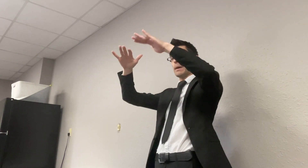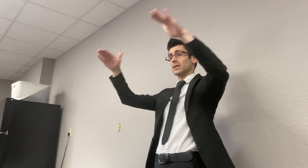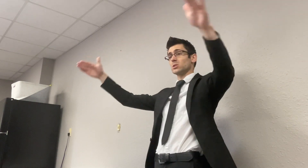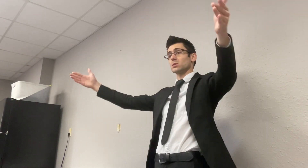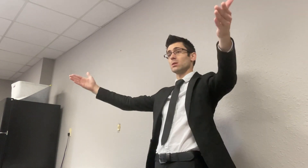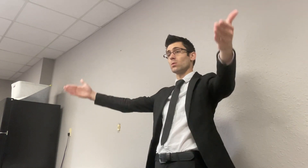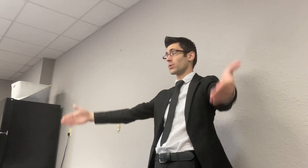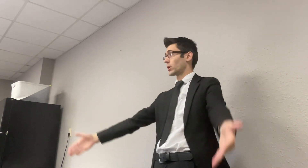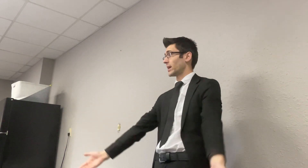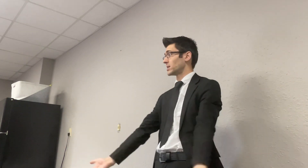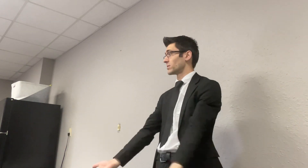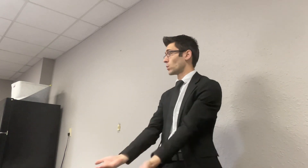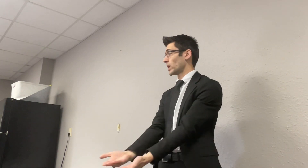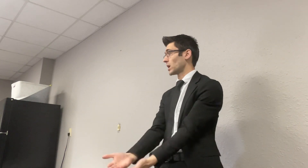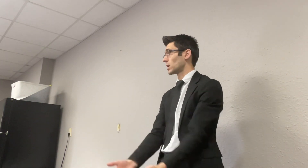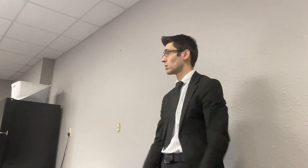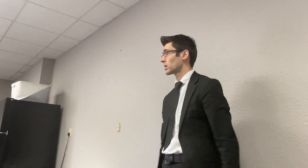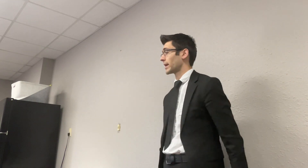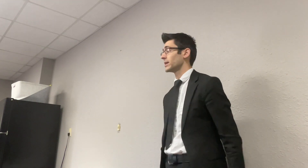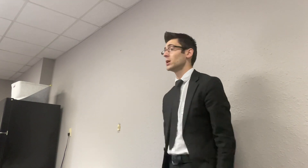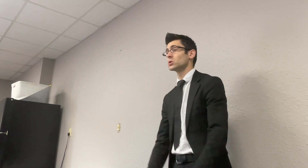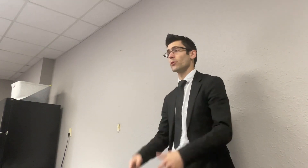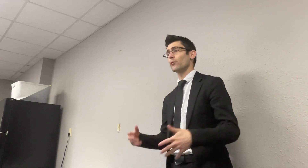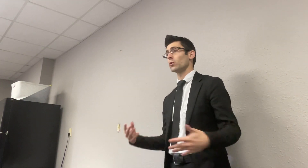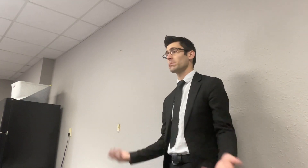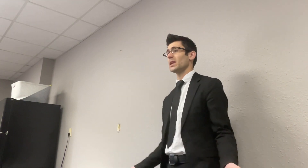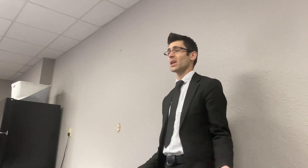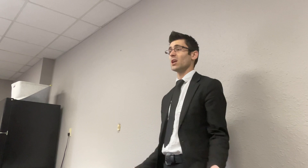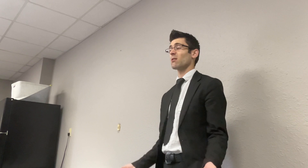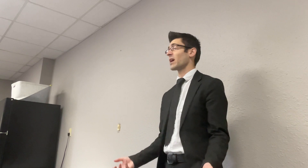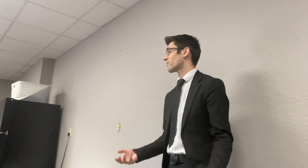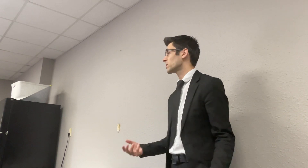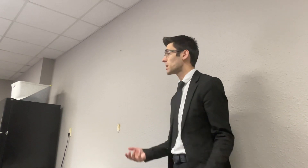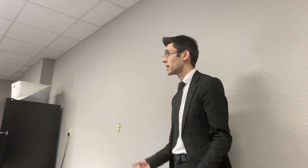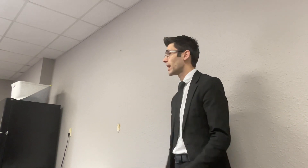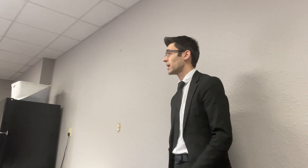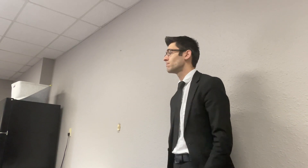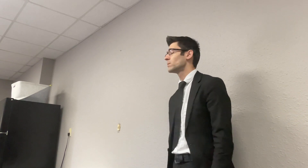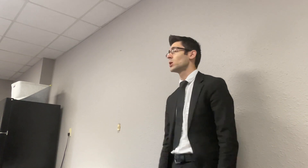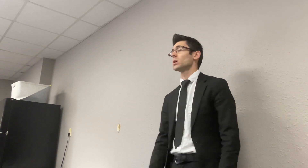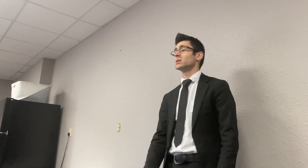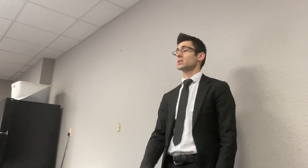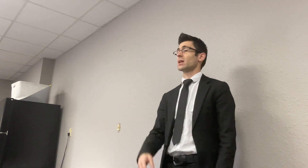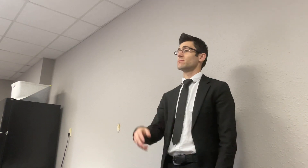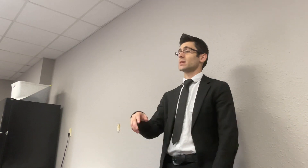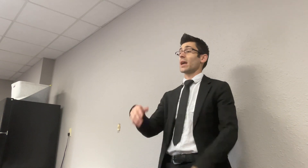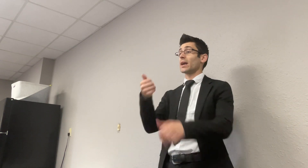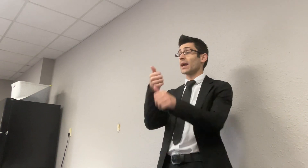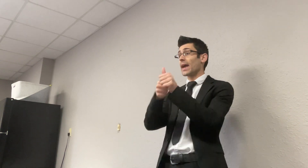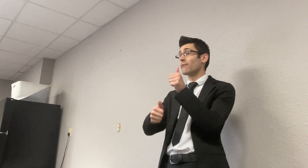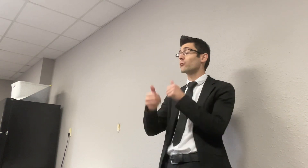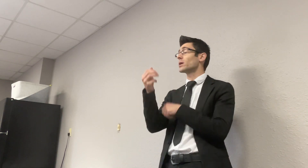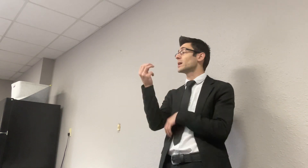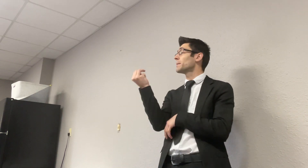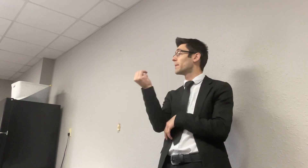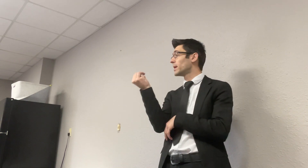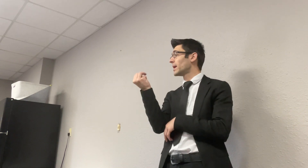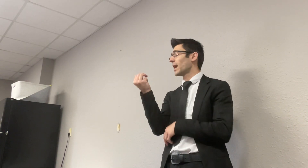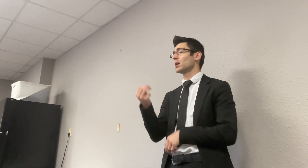space with our days of the week. Okay. So if we're meeting here every Monday, instead of saying every Monday,